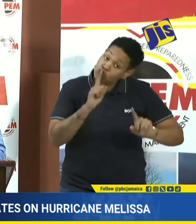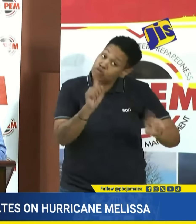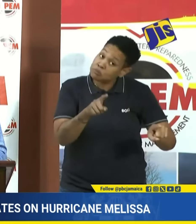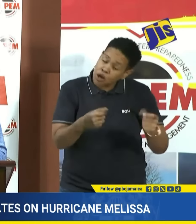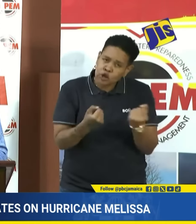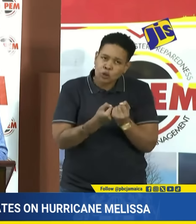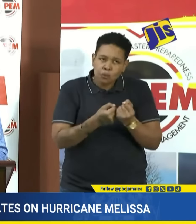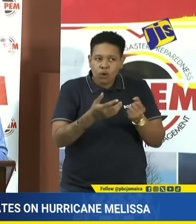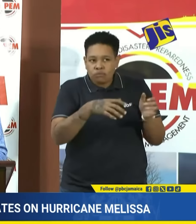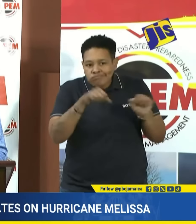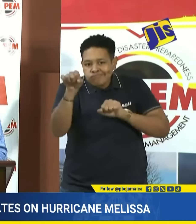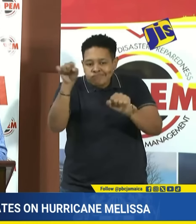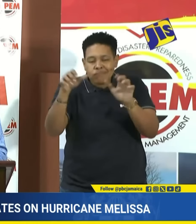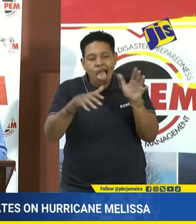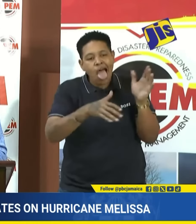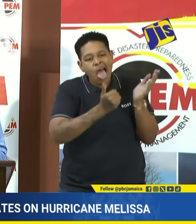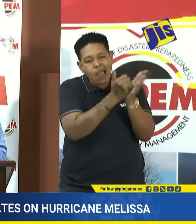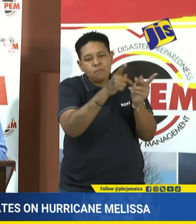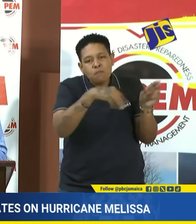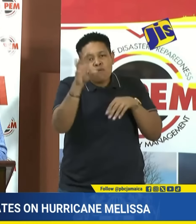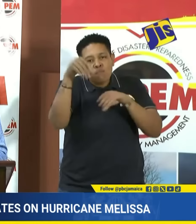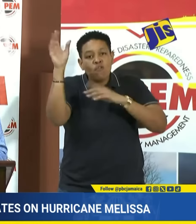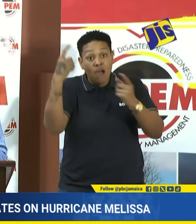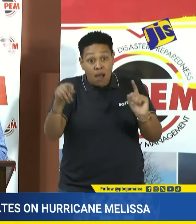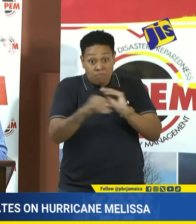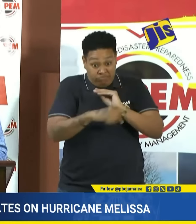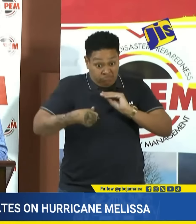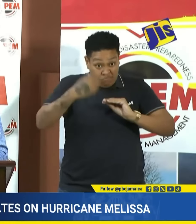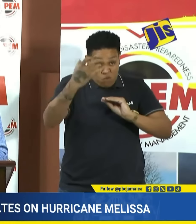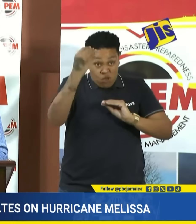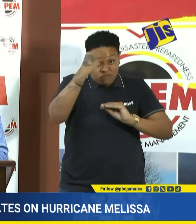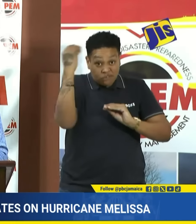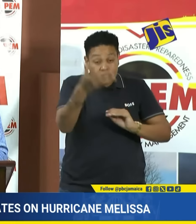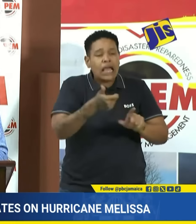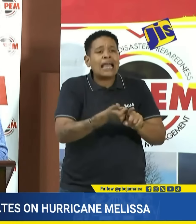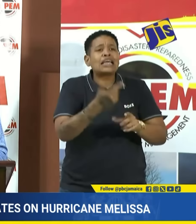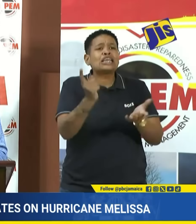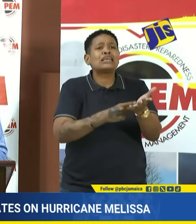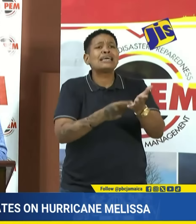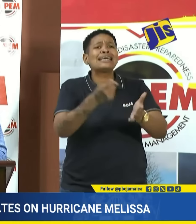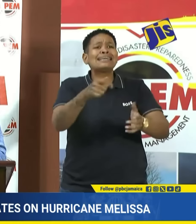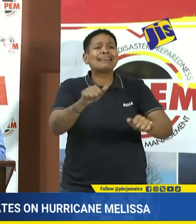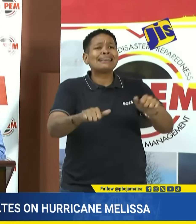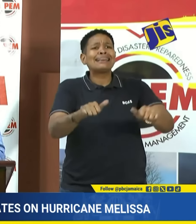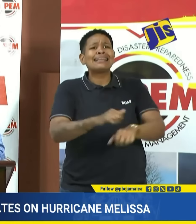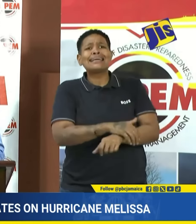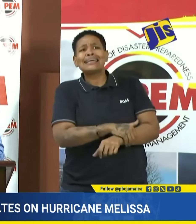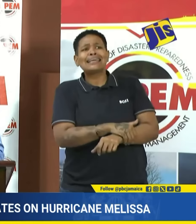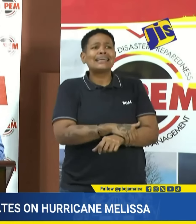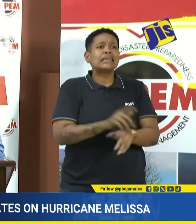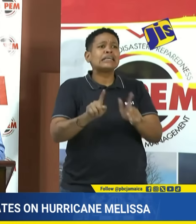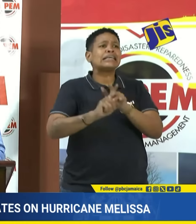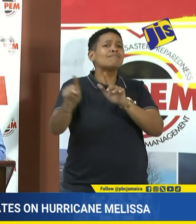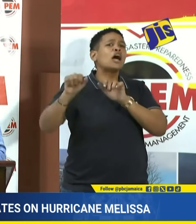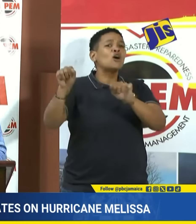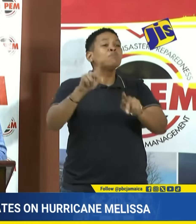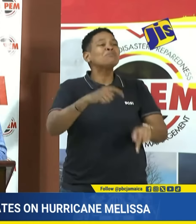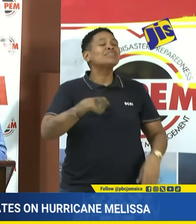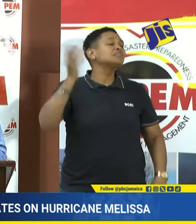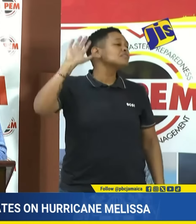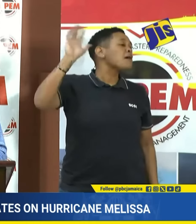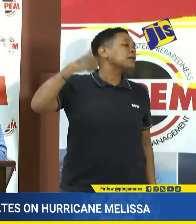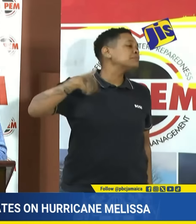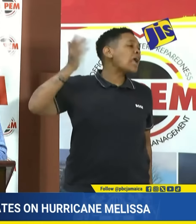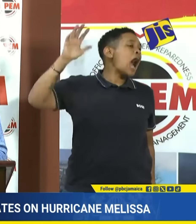respond. I want to say again, at this point, there's always been a hesitancy when evacuation orders